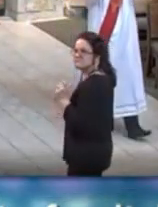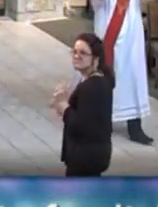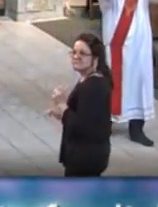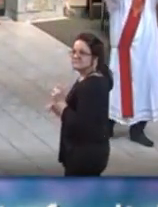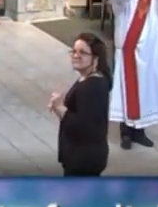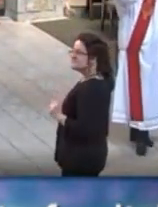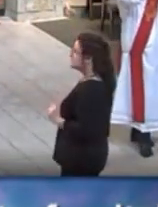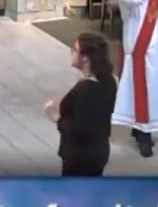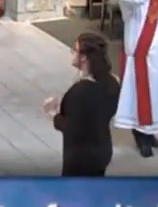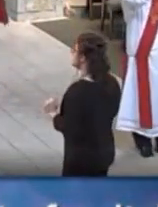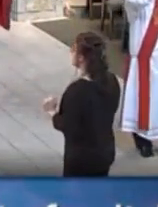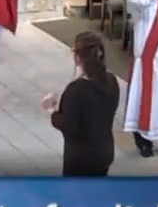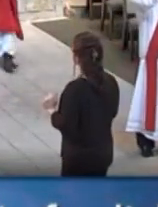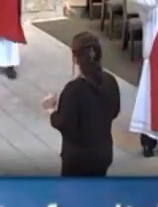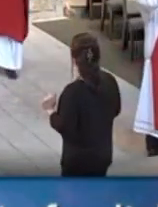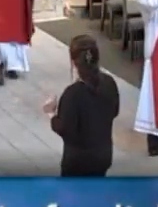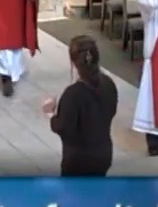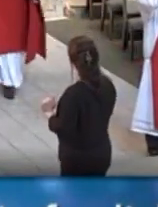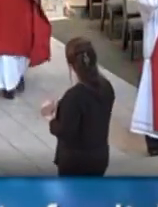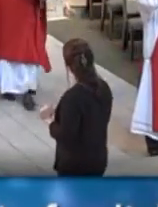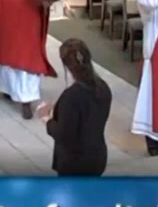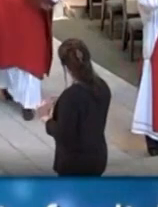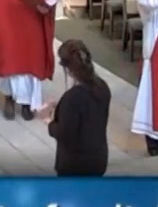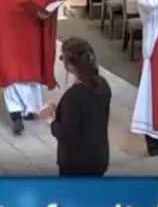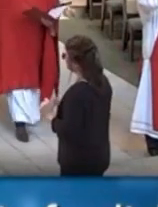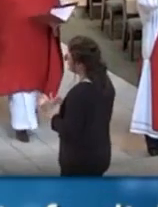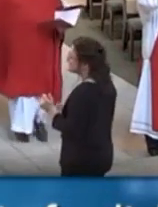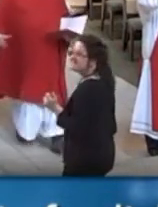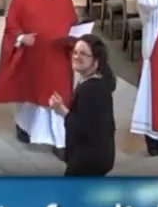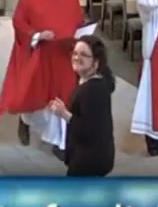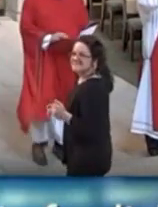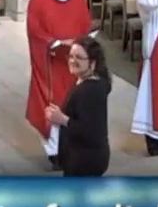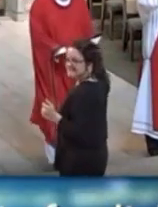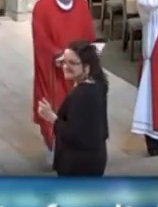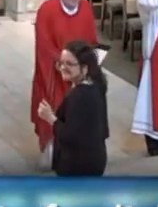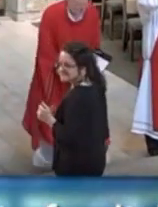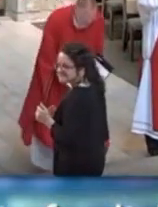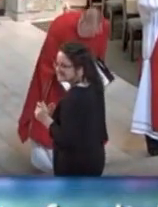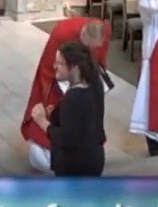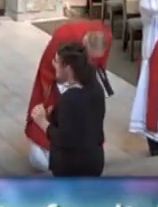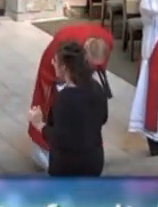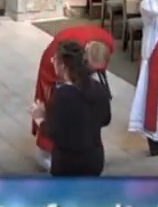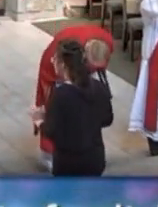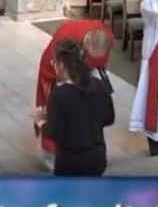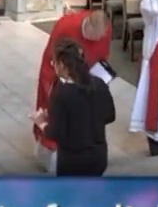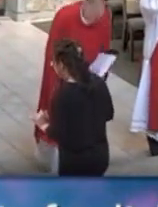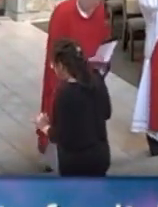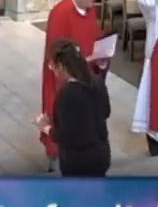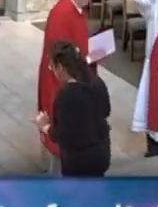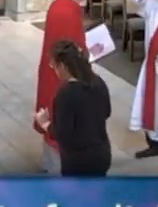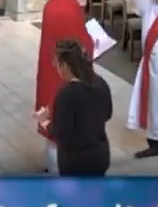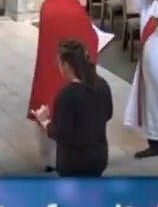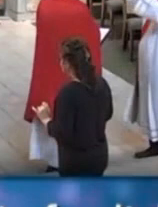church. So that's pretty funny. He's got a smile on his face. And watch when they bow. Okay, they bow to the altar,